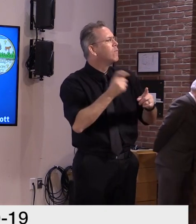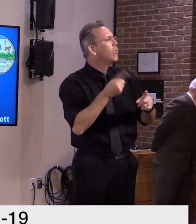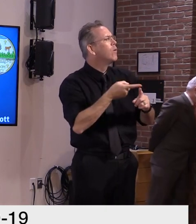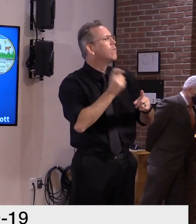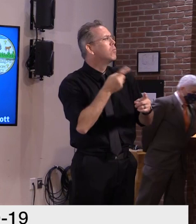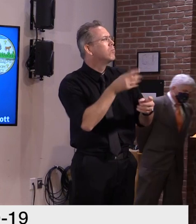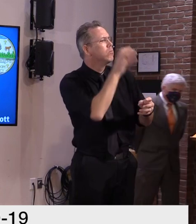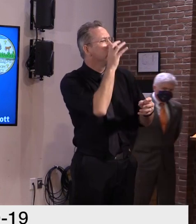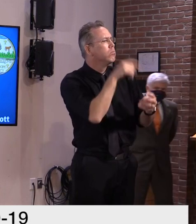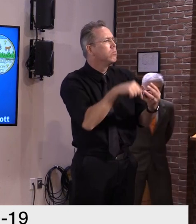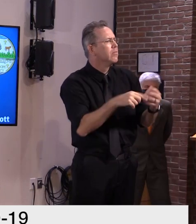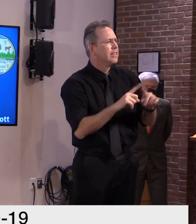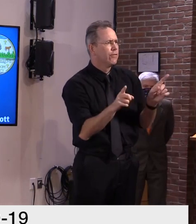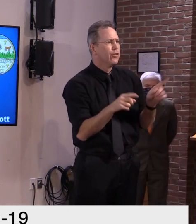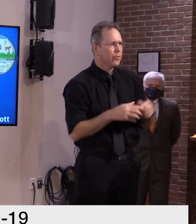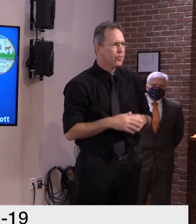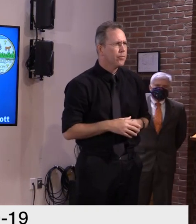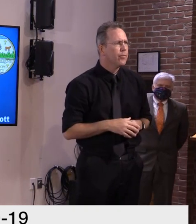Okay, thank you.